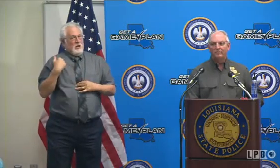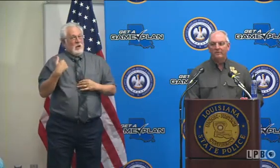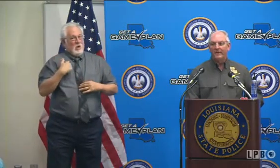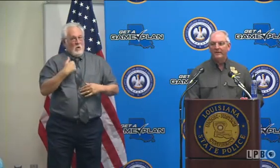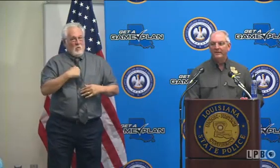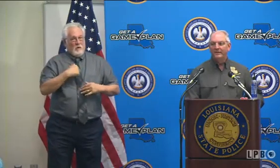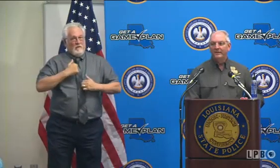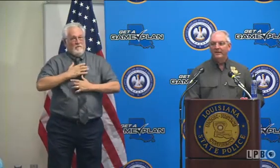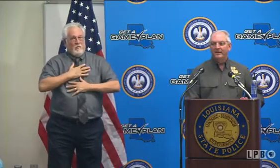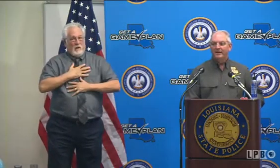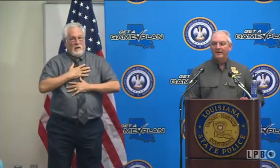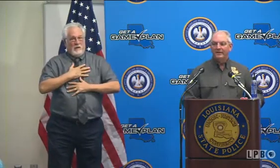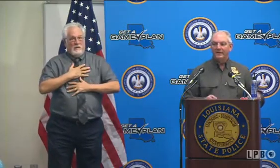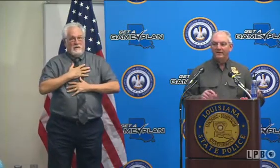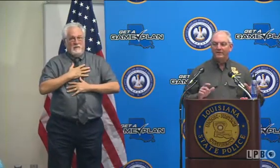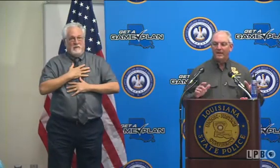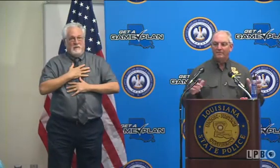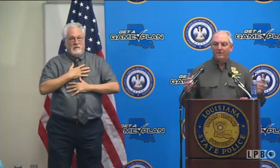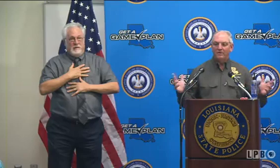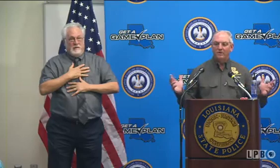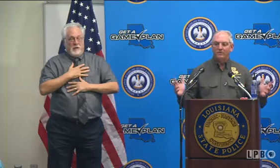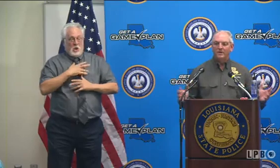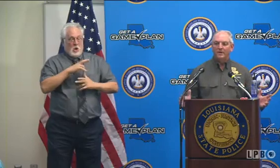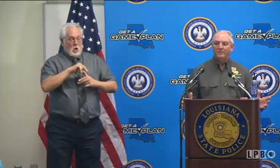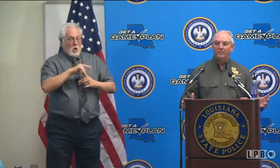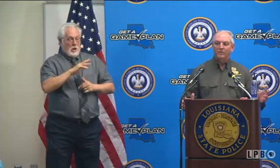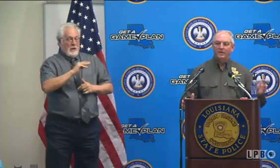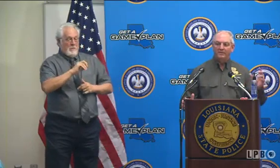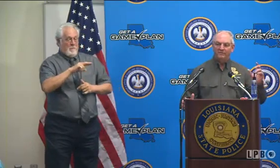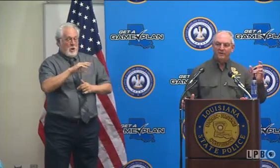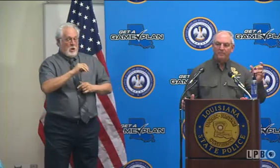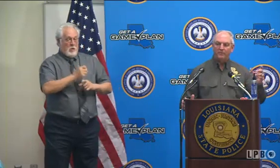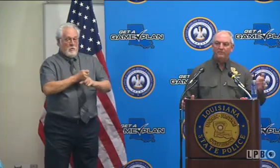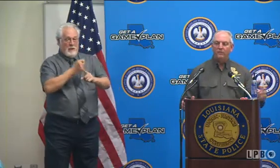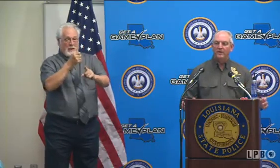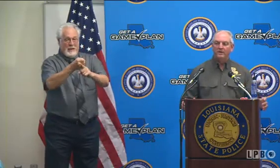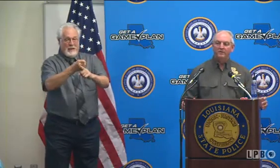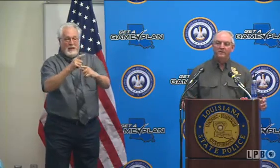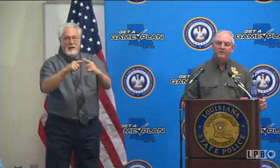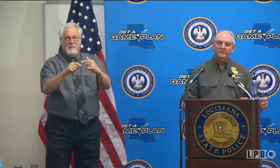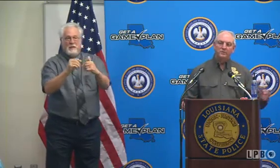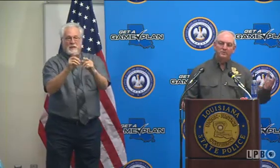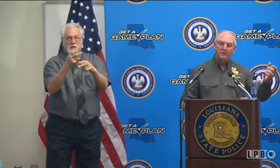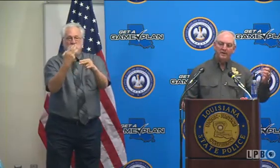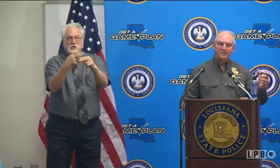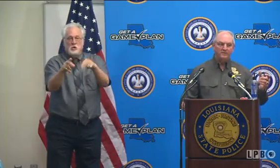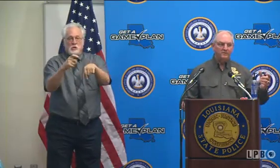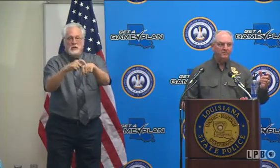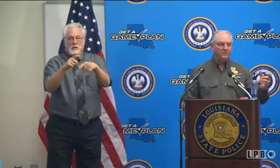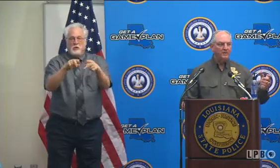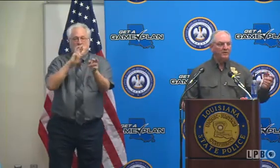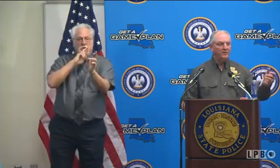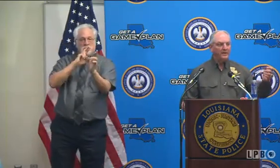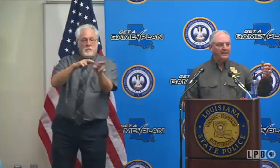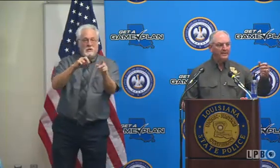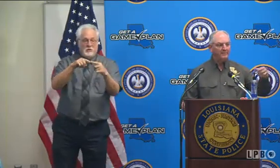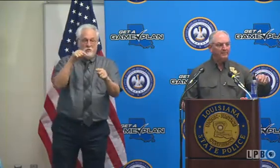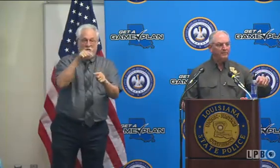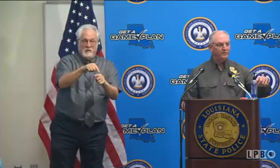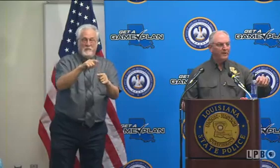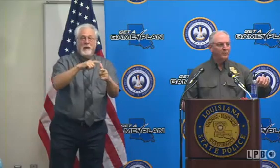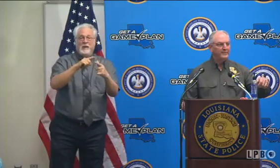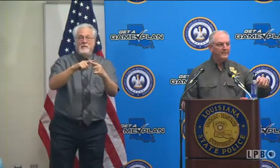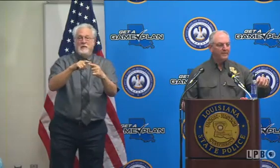we were afraid that Hurricane Marco would come and we would have a very brief window to respond to Marco and